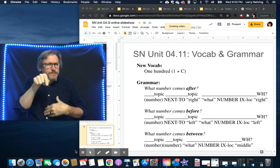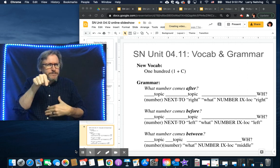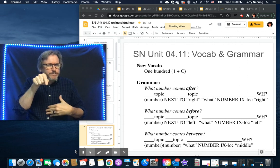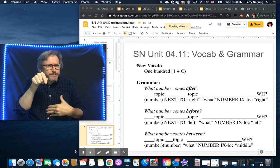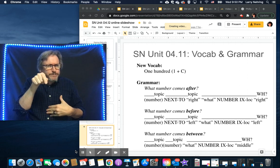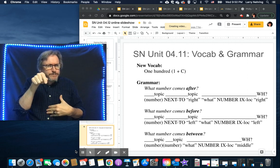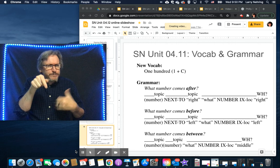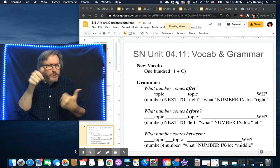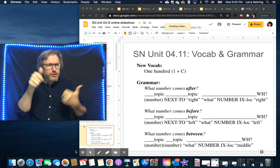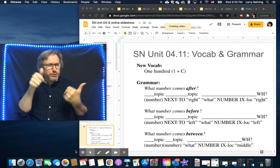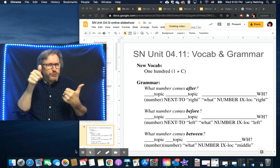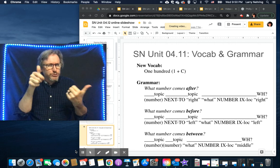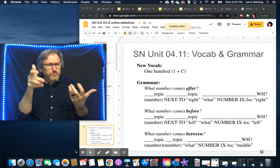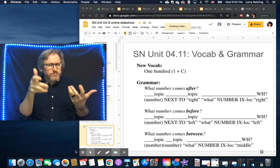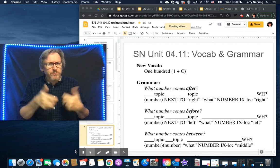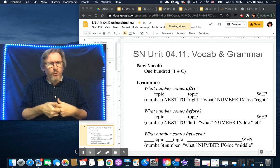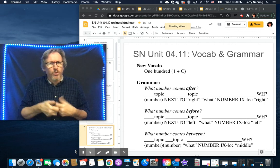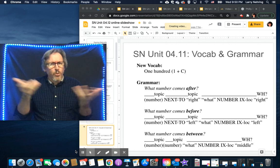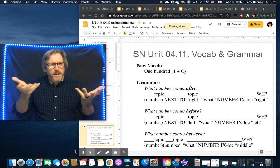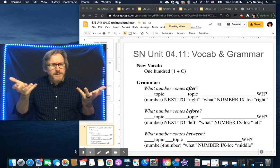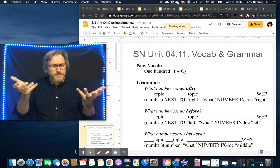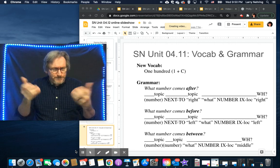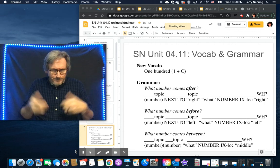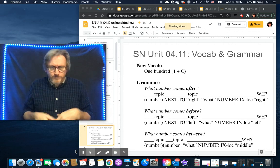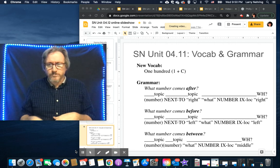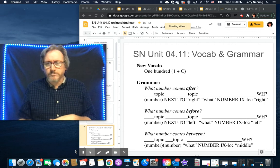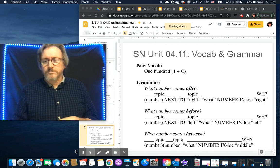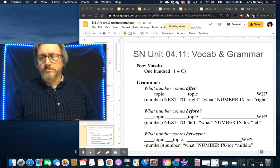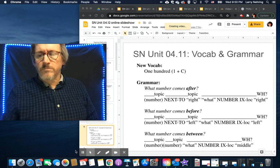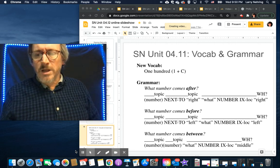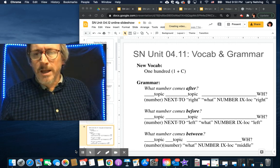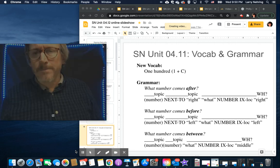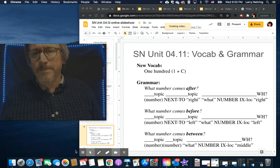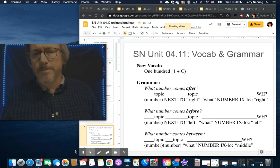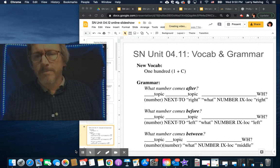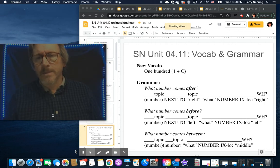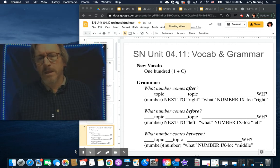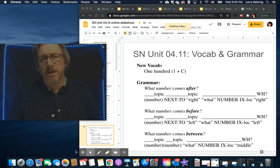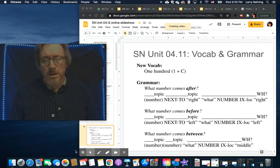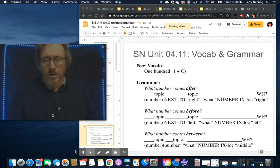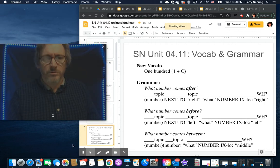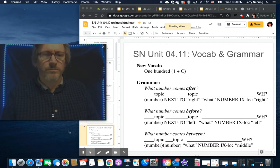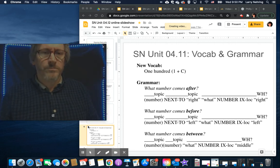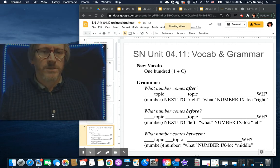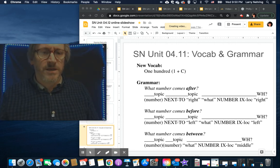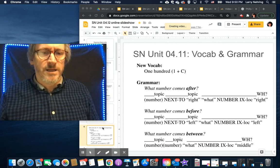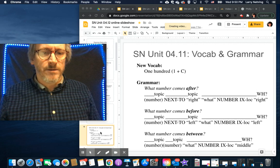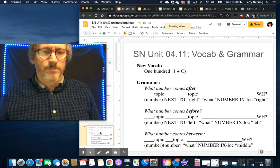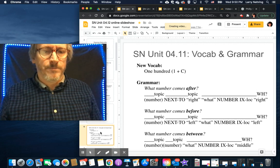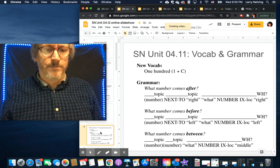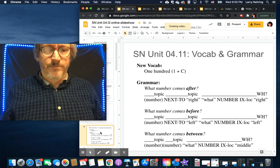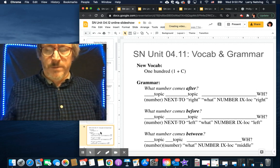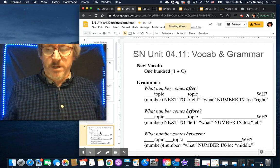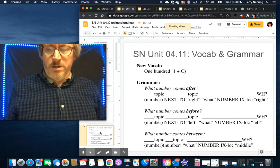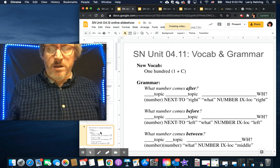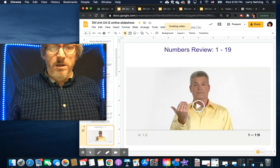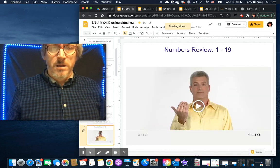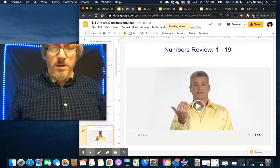between? Which or what? Okay. I'll do it again.